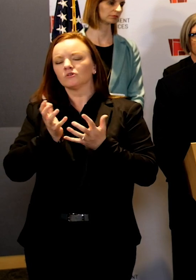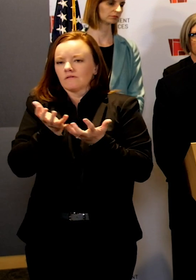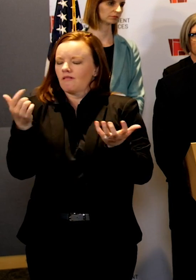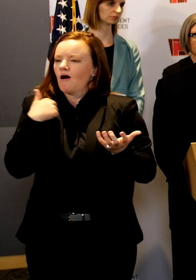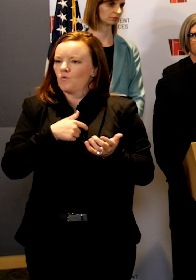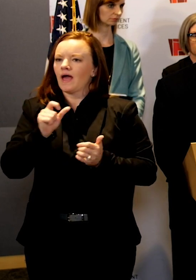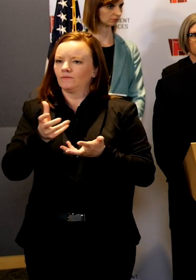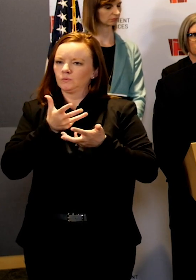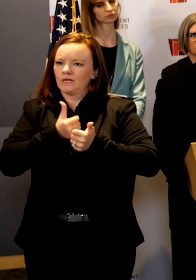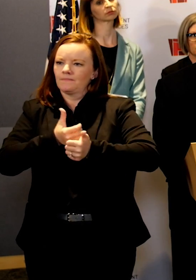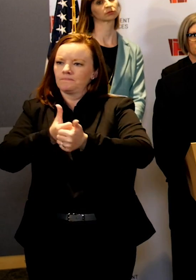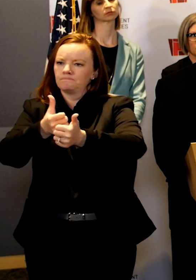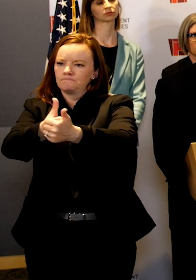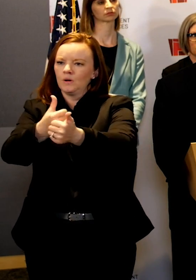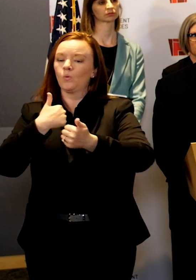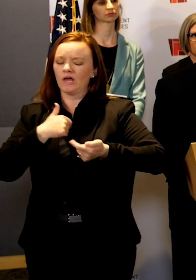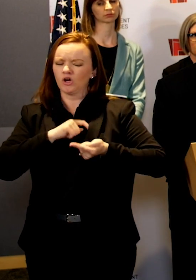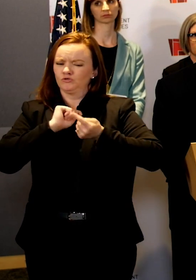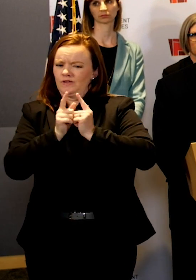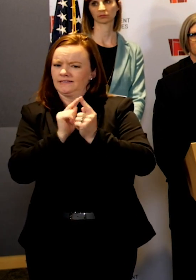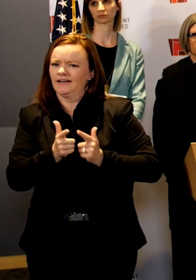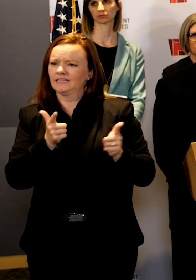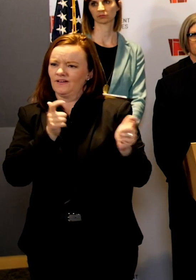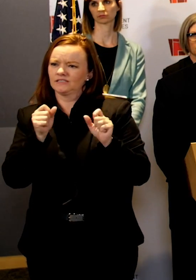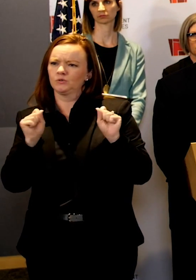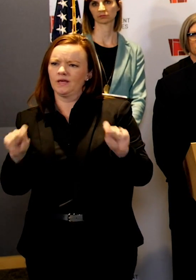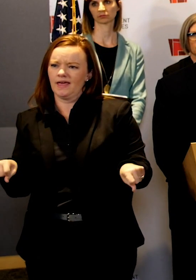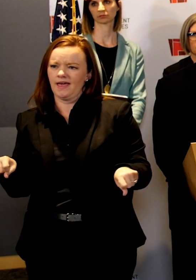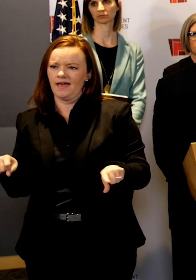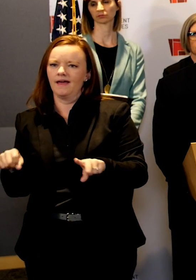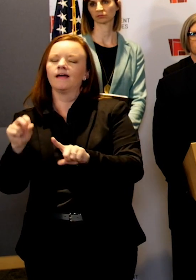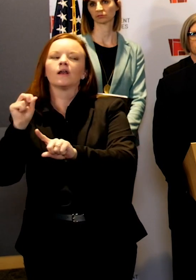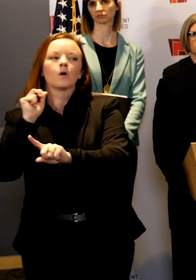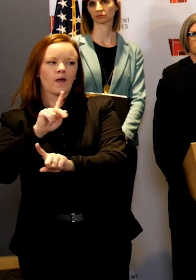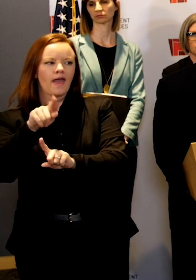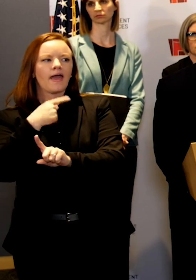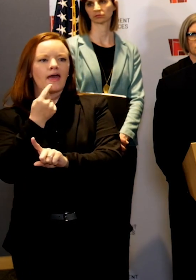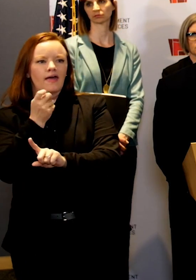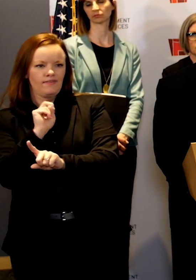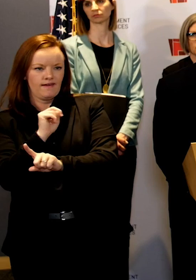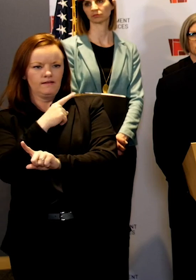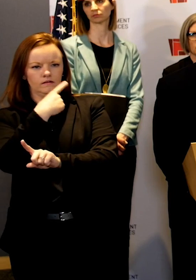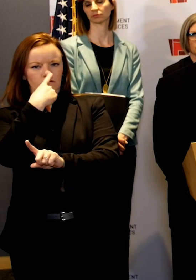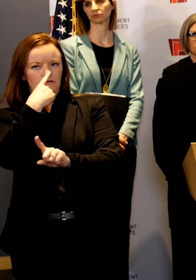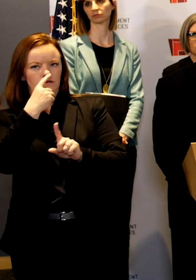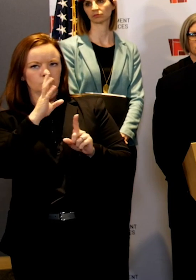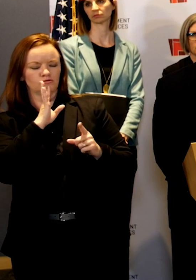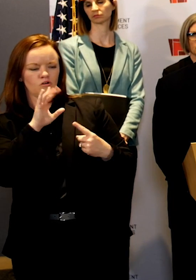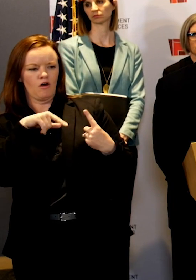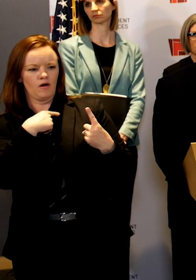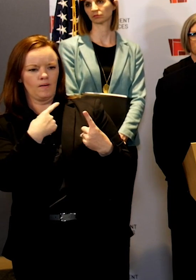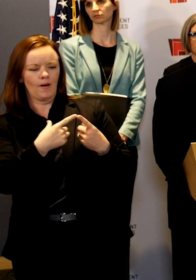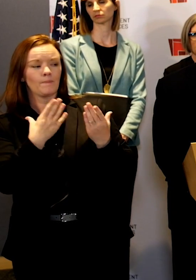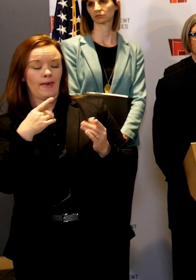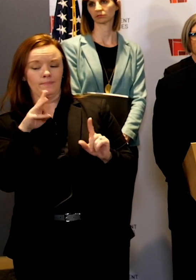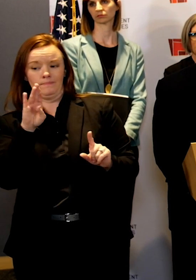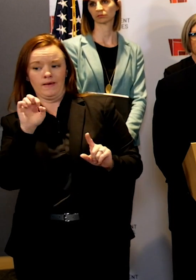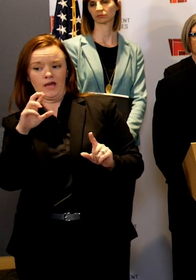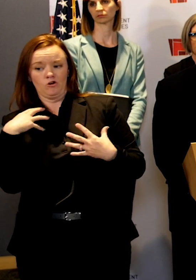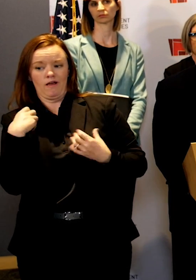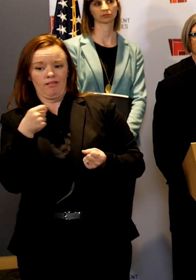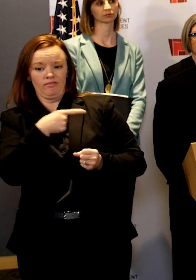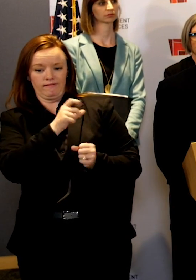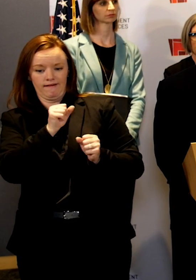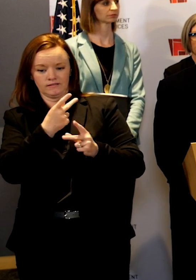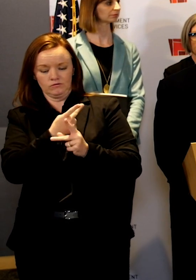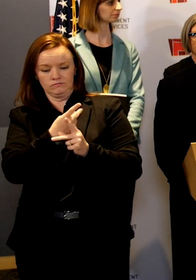so we are translating as quickly as we can. Okay, and then can you talk at all about, and maybe the representative from Banner Health too, could talk